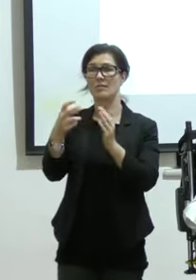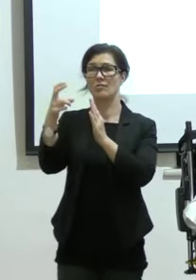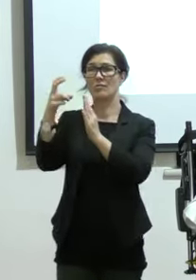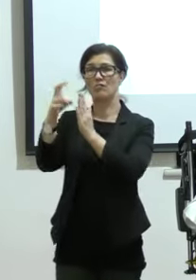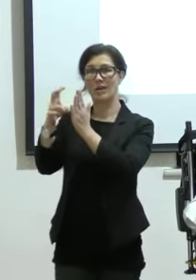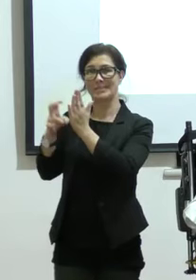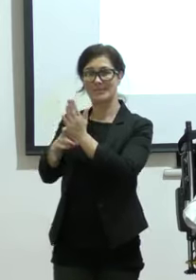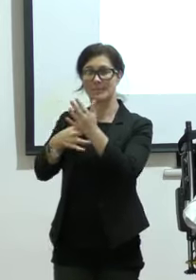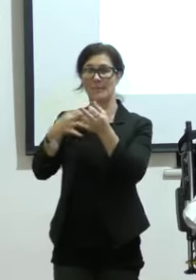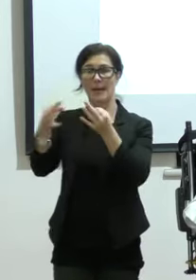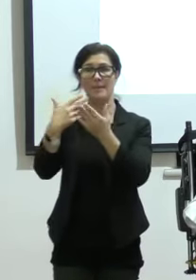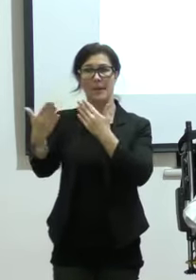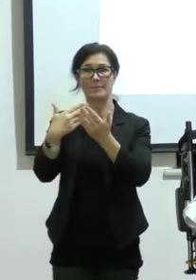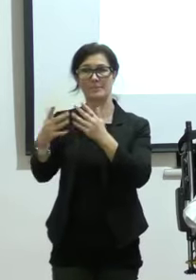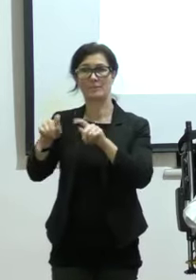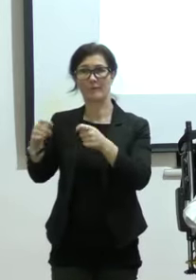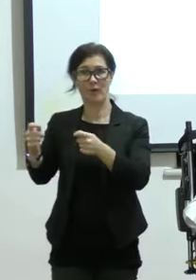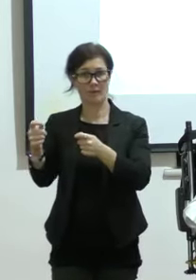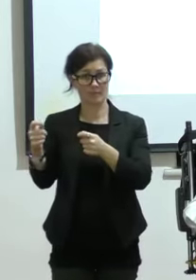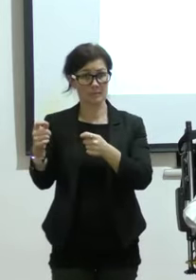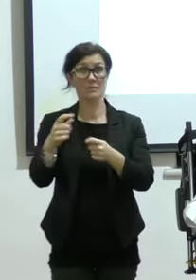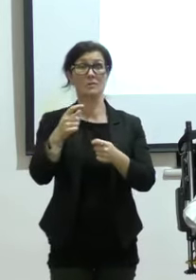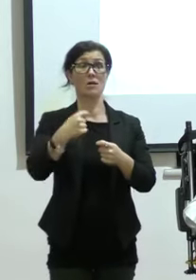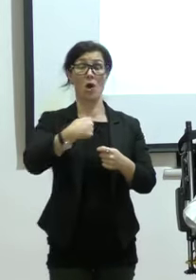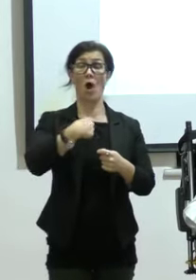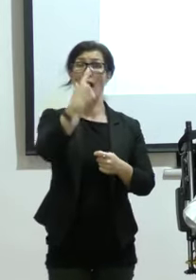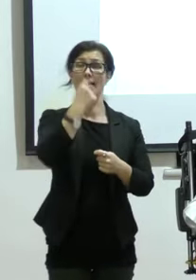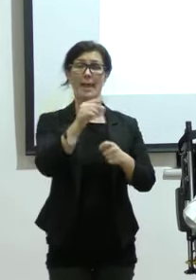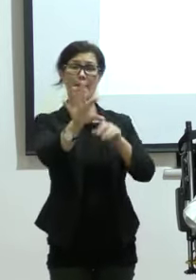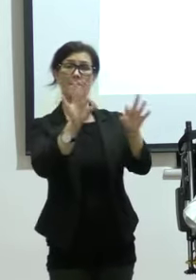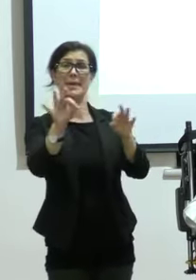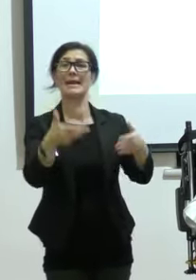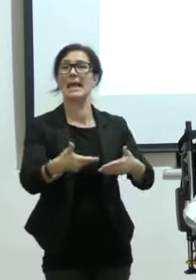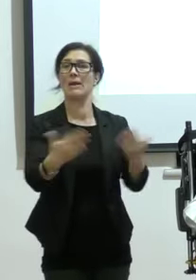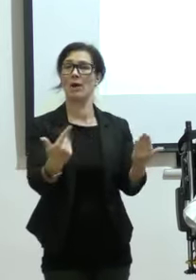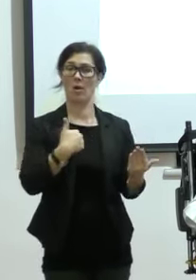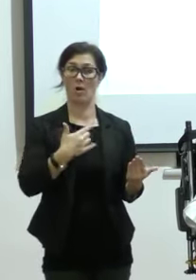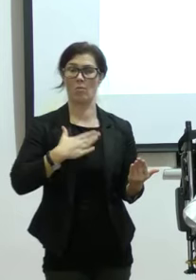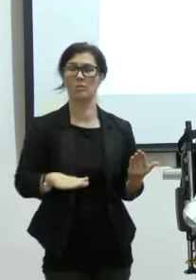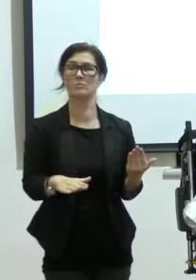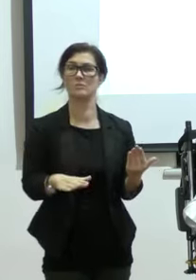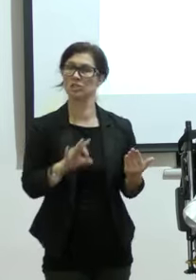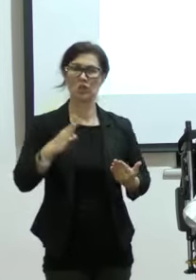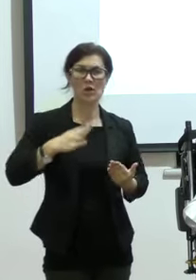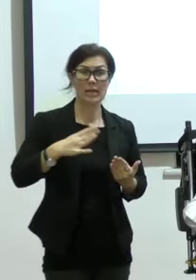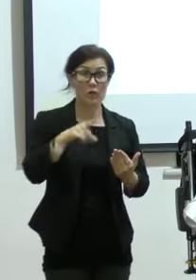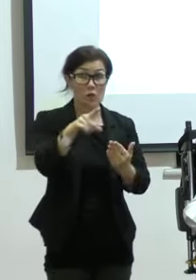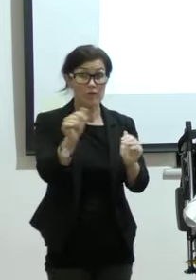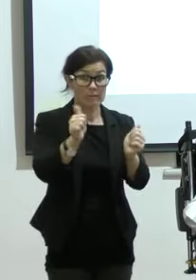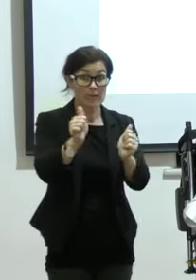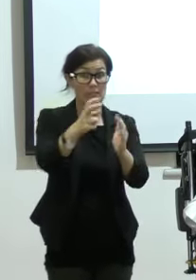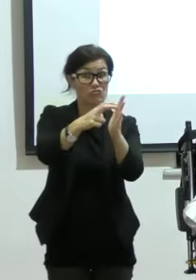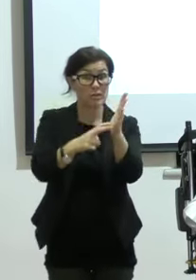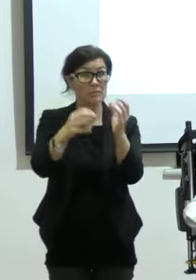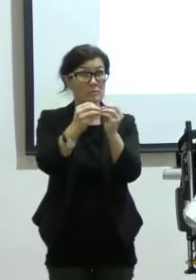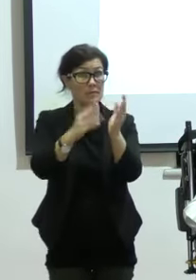providers who are not registered with the NDIS. So you don't have to limit yourself to service providers who are